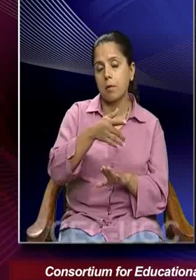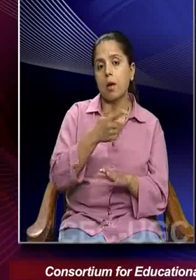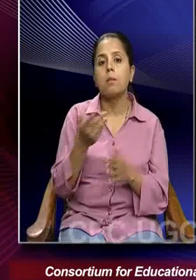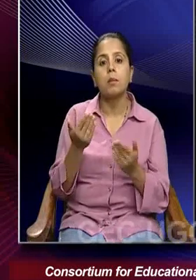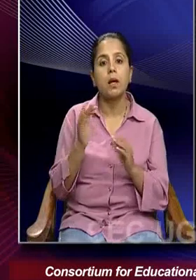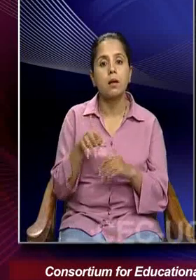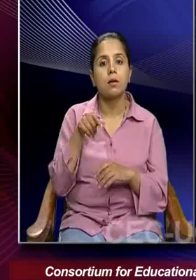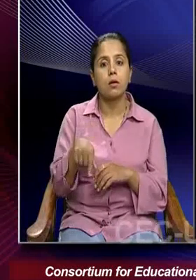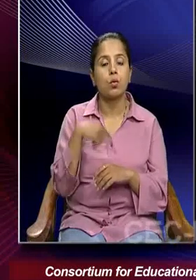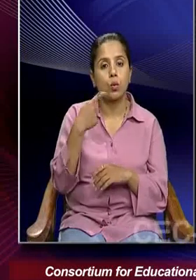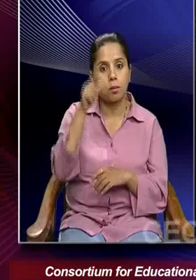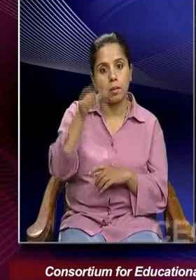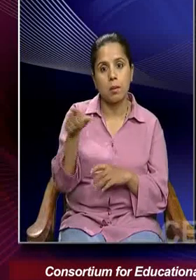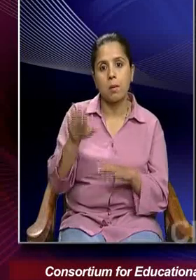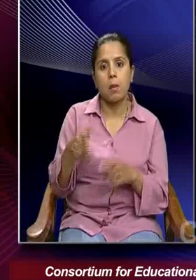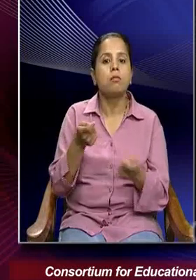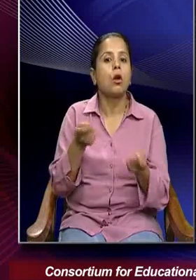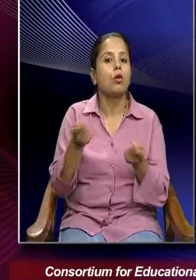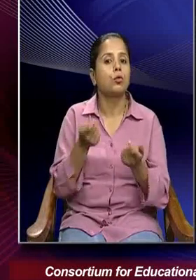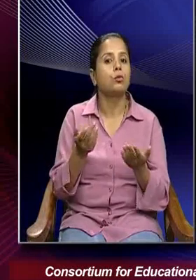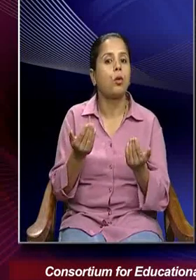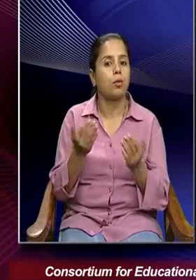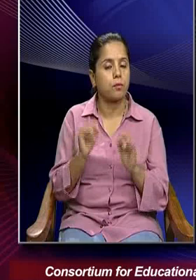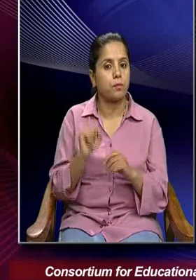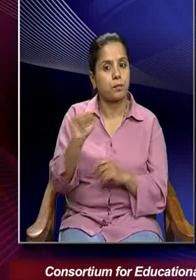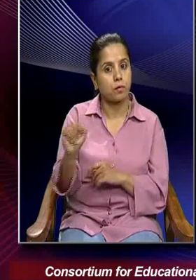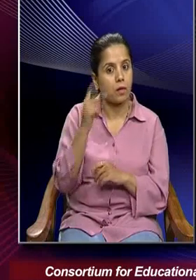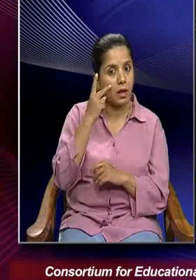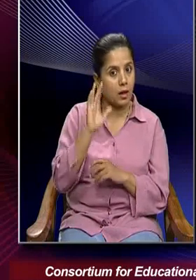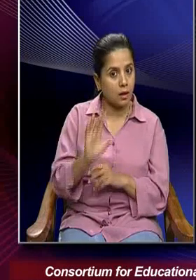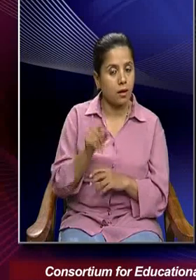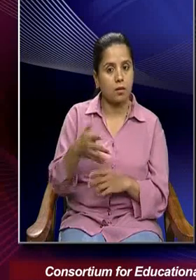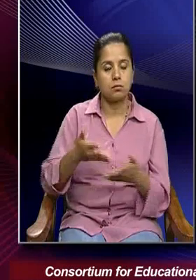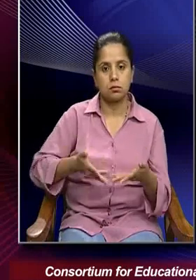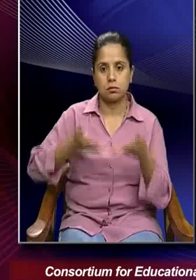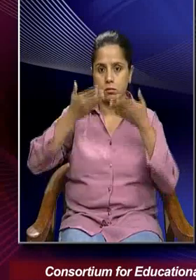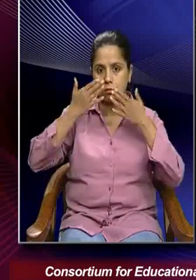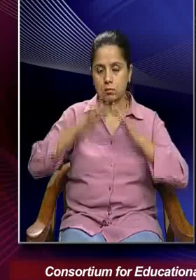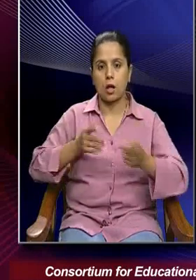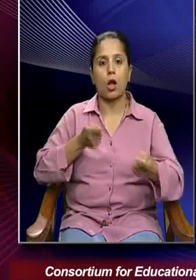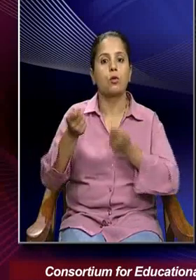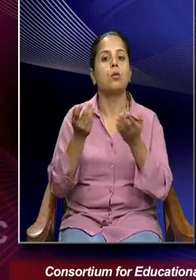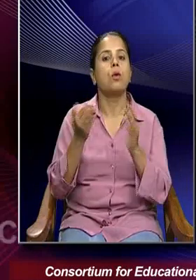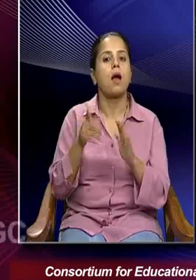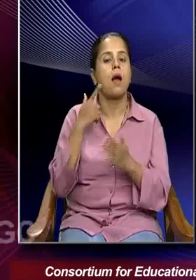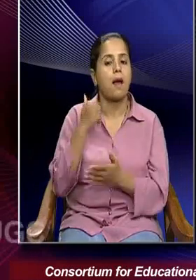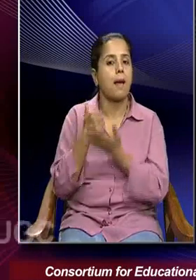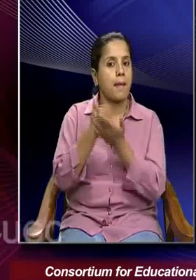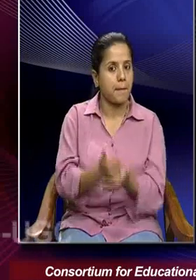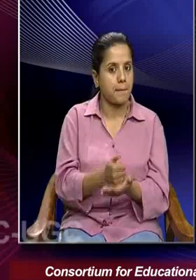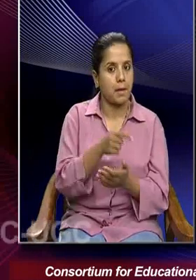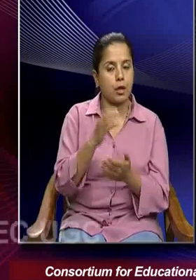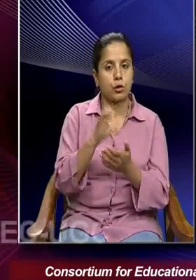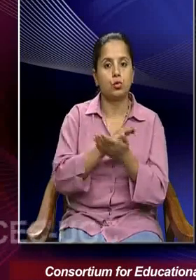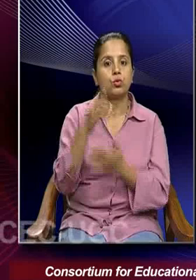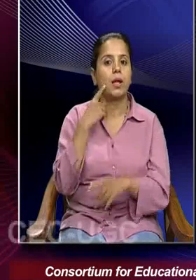the agent may control his or her breath which helps the